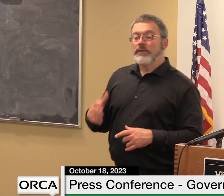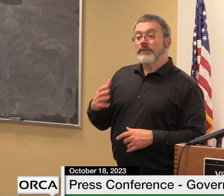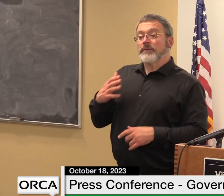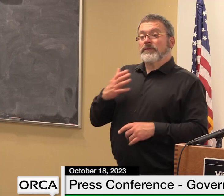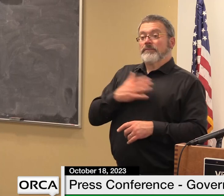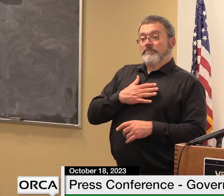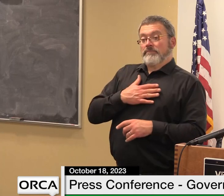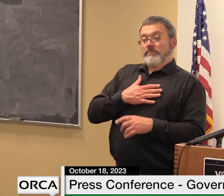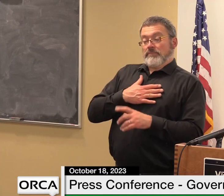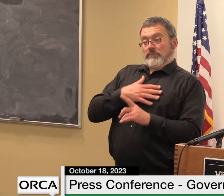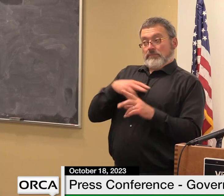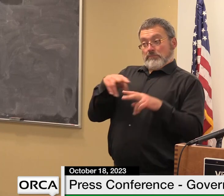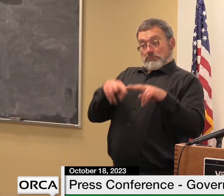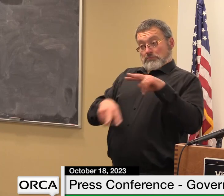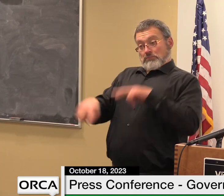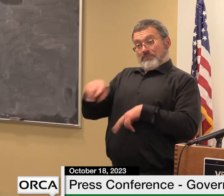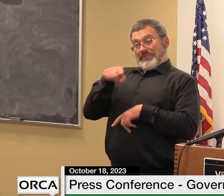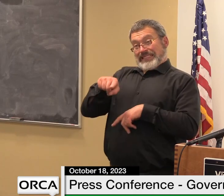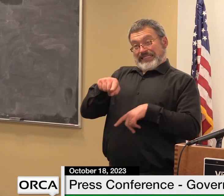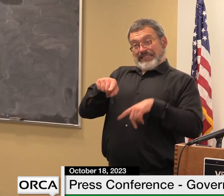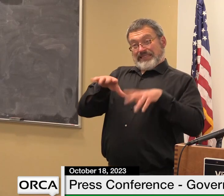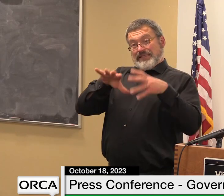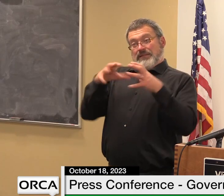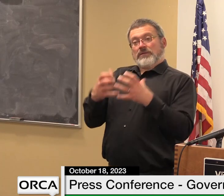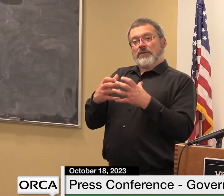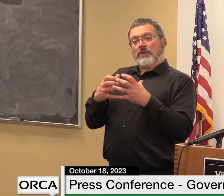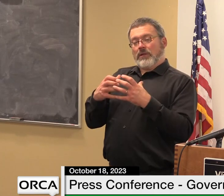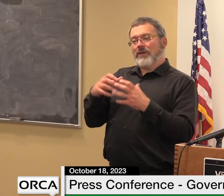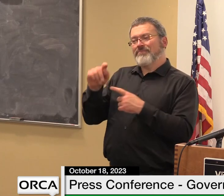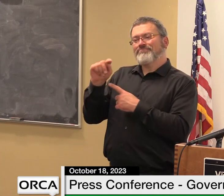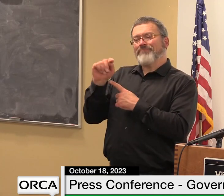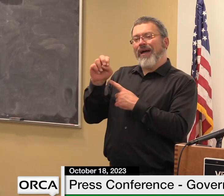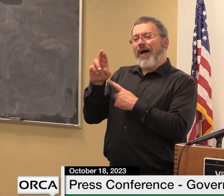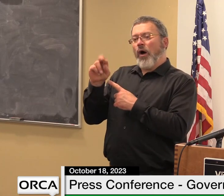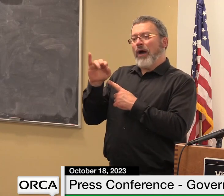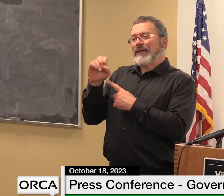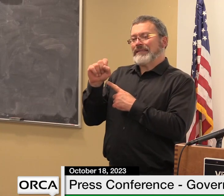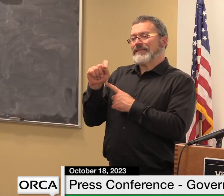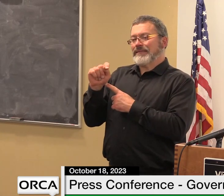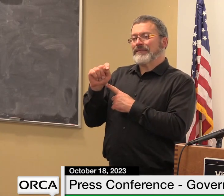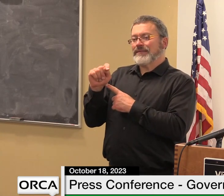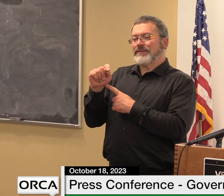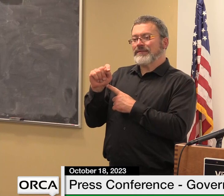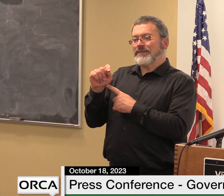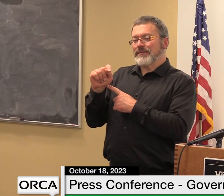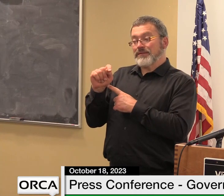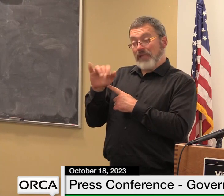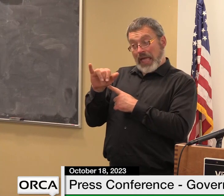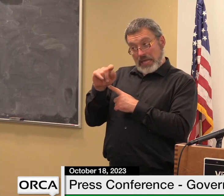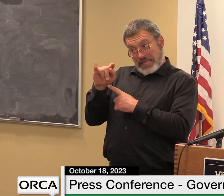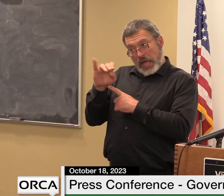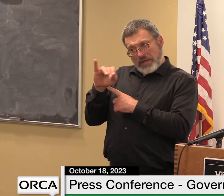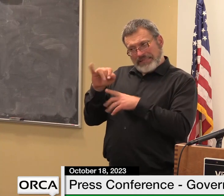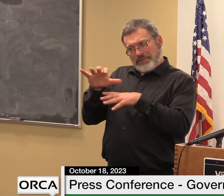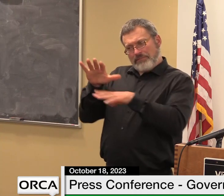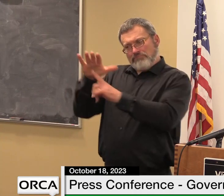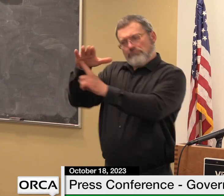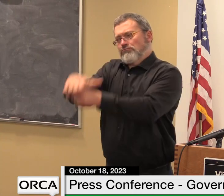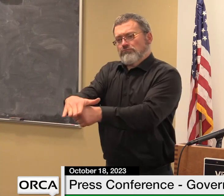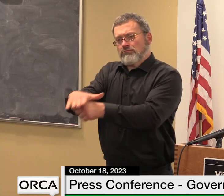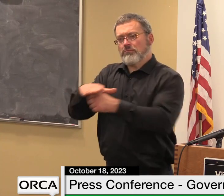have a terrorist organization that is overseeing Palestine, but they're a